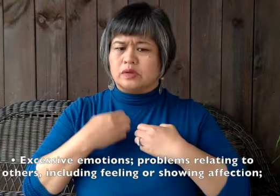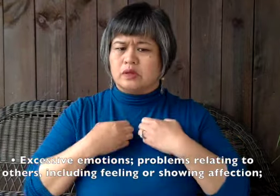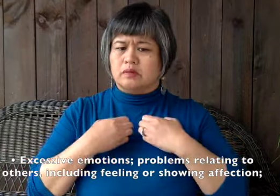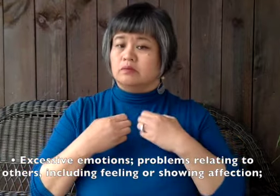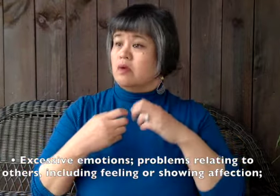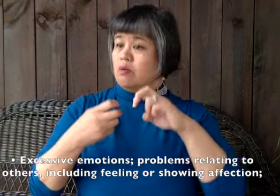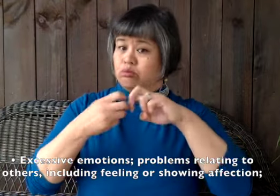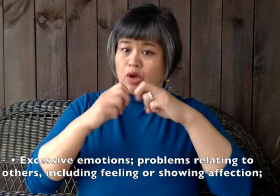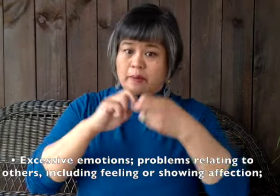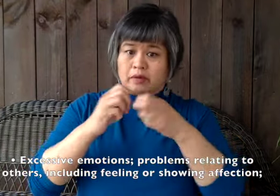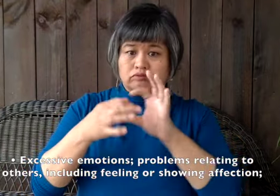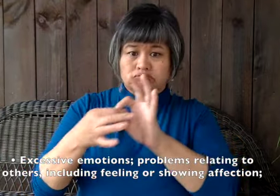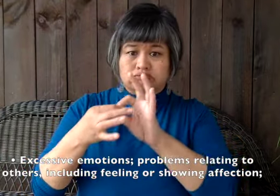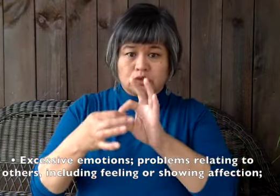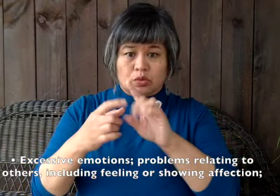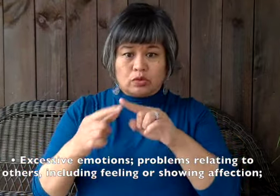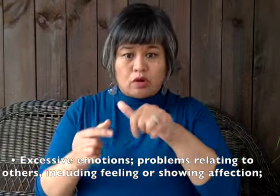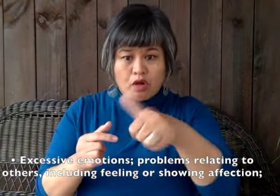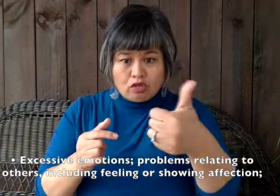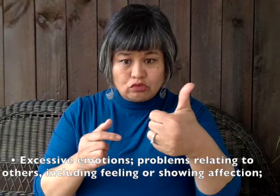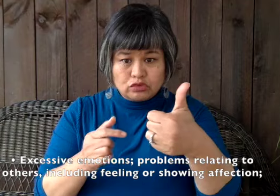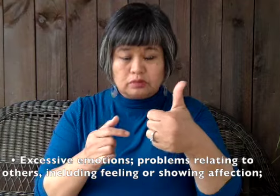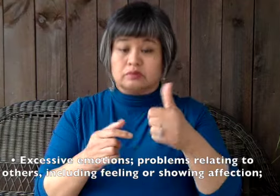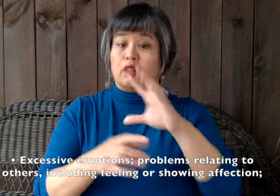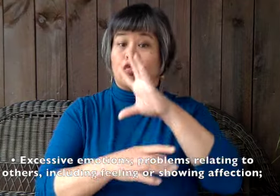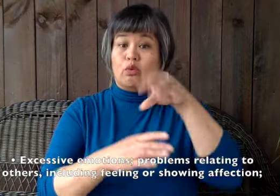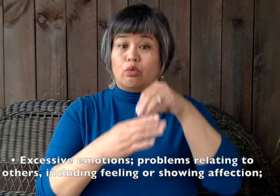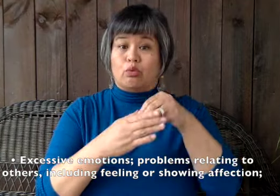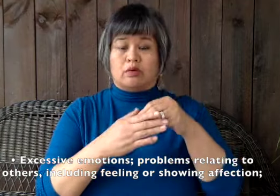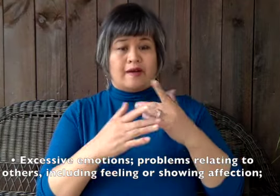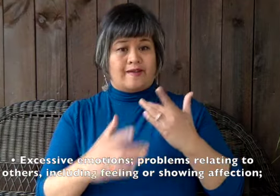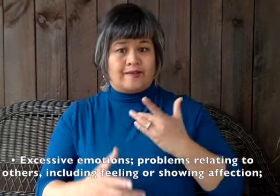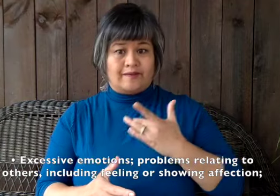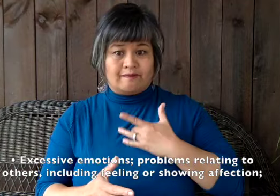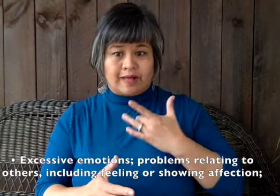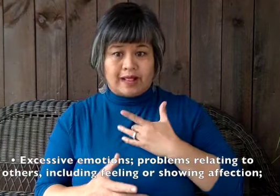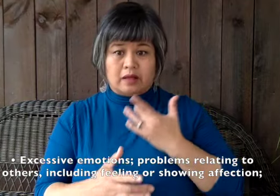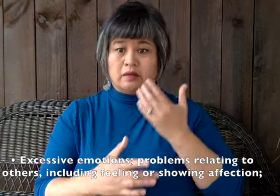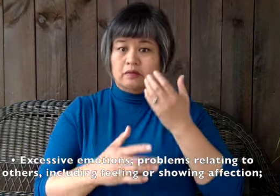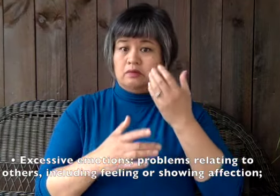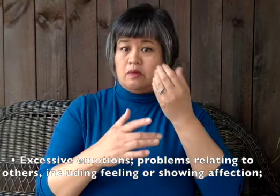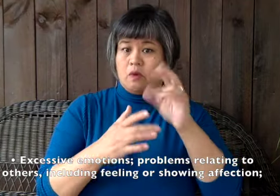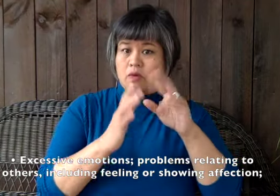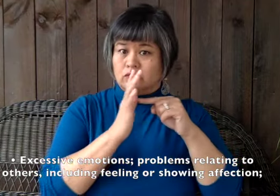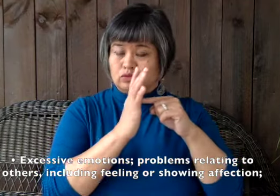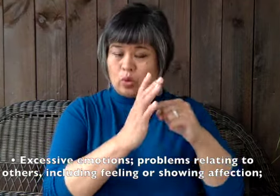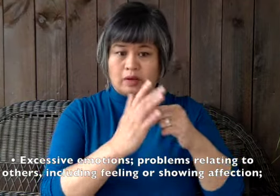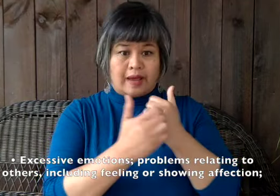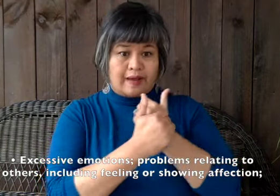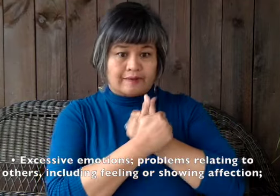experience, excessive emotions, problems relating to others, including feeling or showing affection,